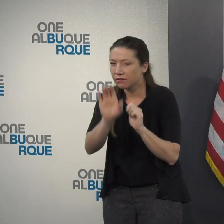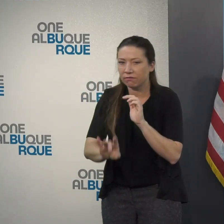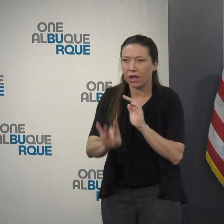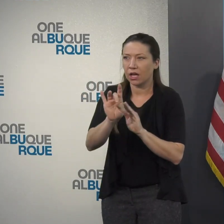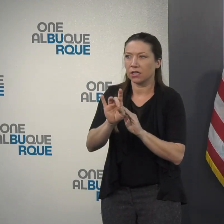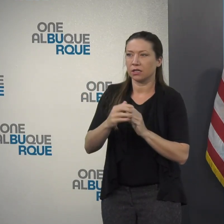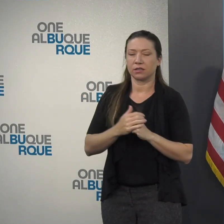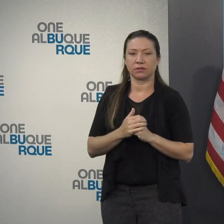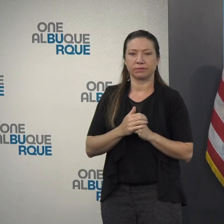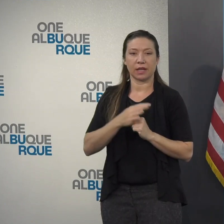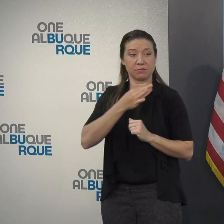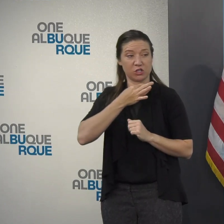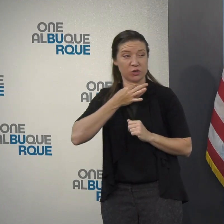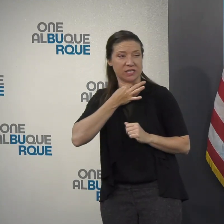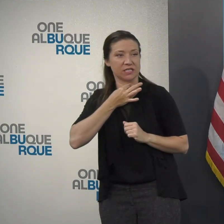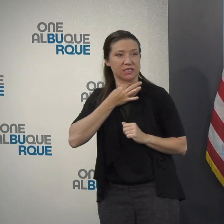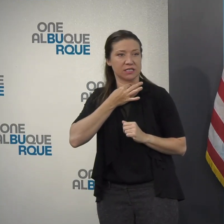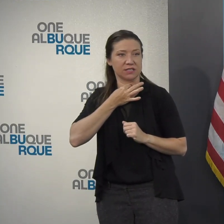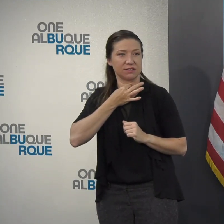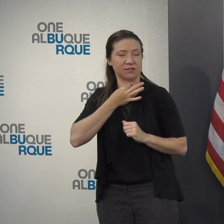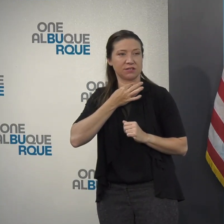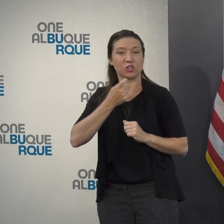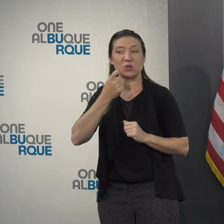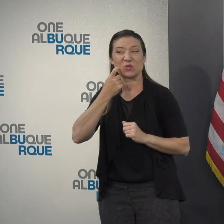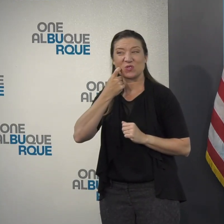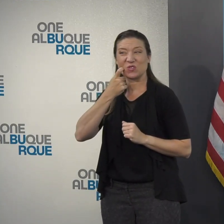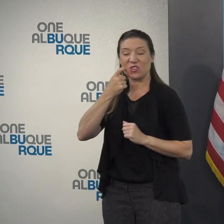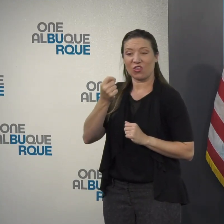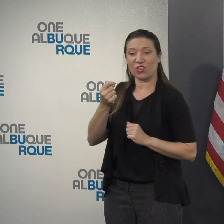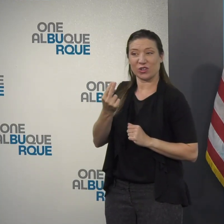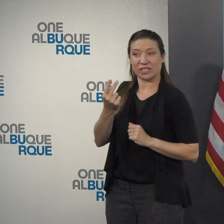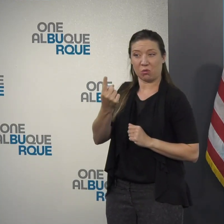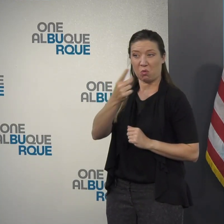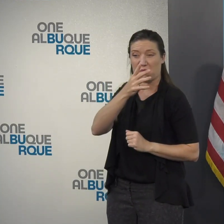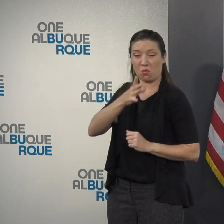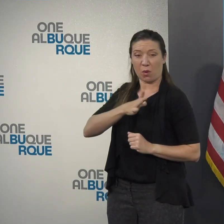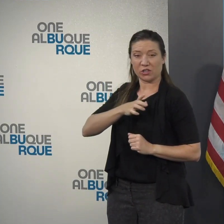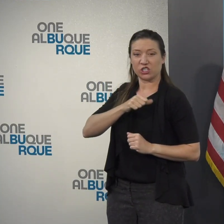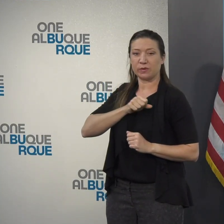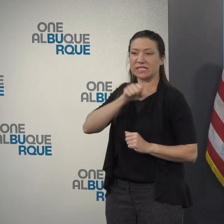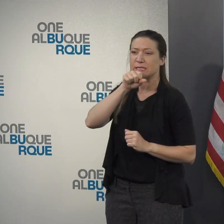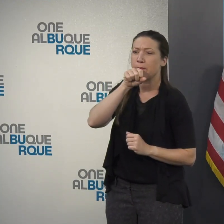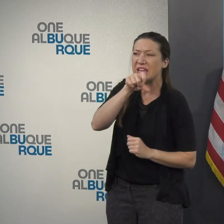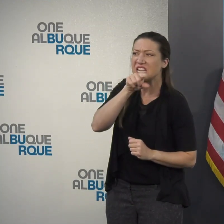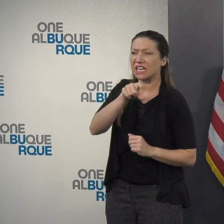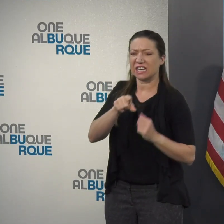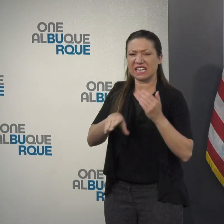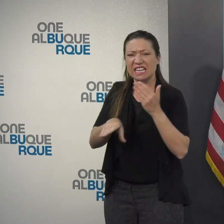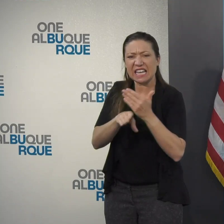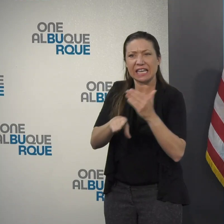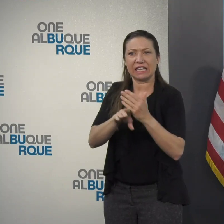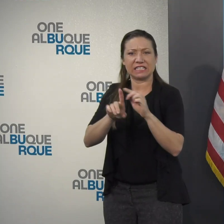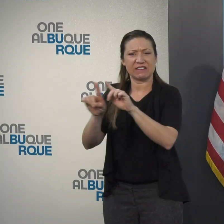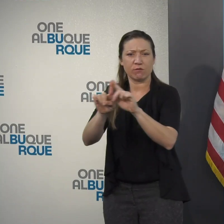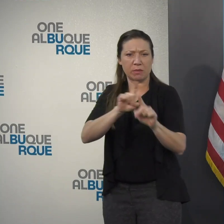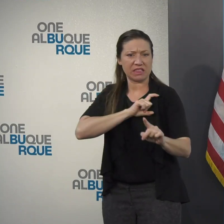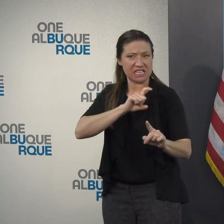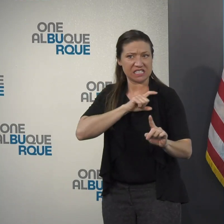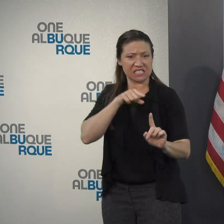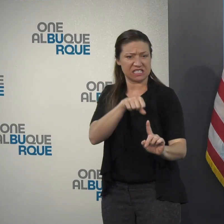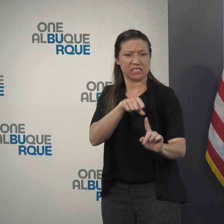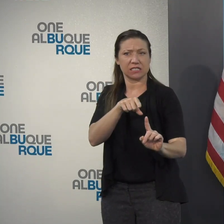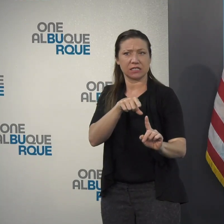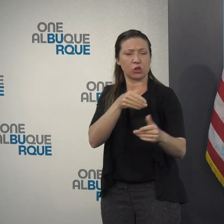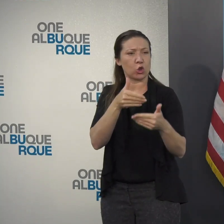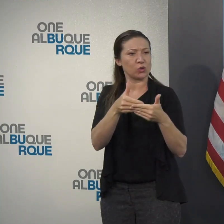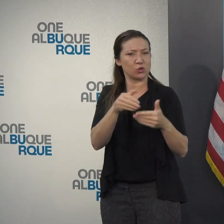on Thursday that was allegedly spitting and kicking on at officers near